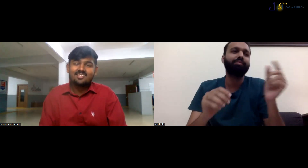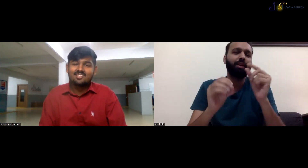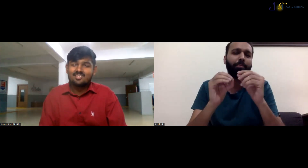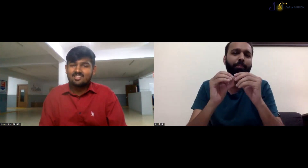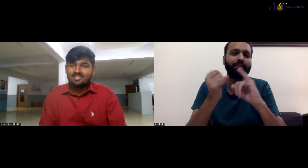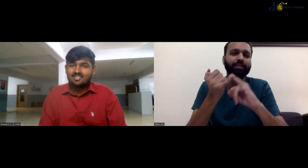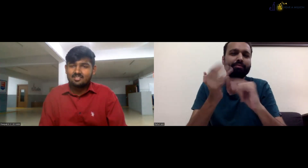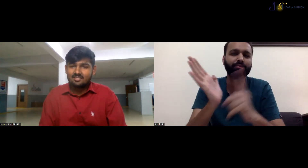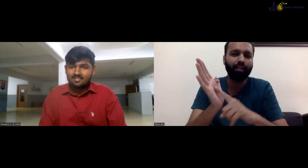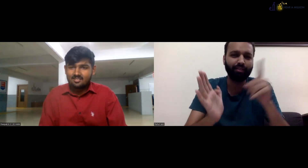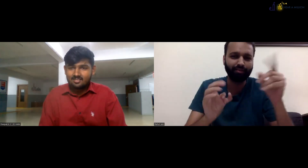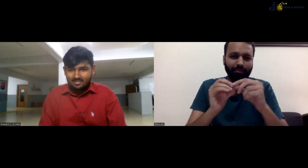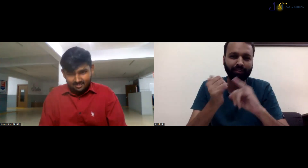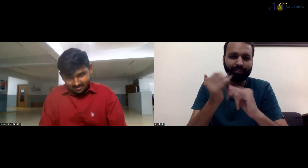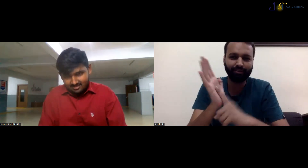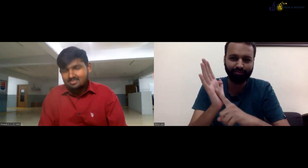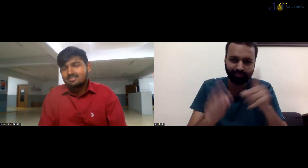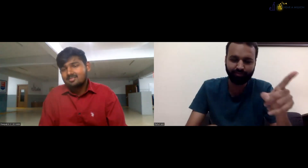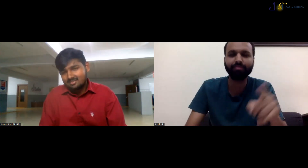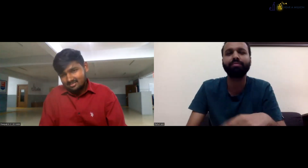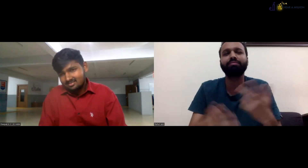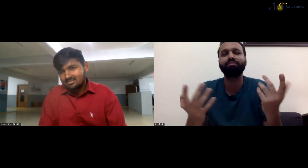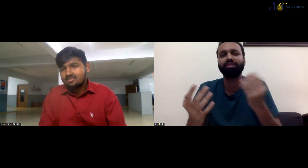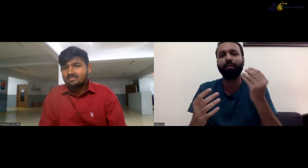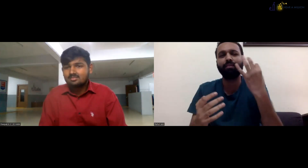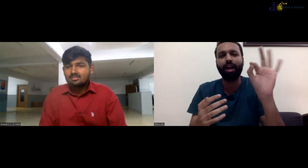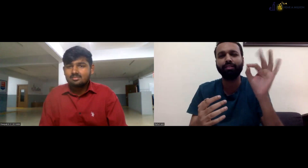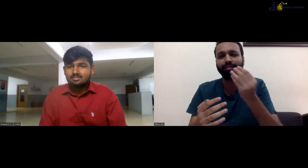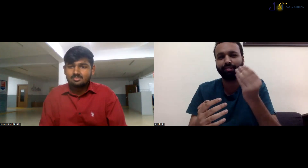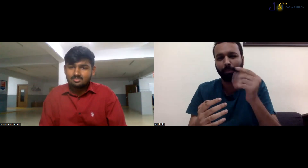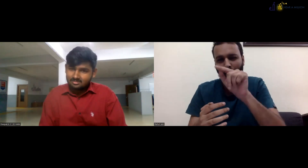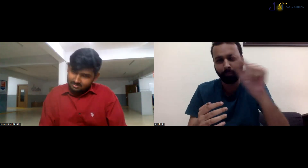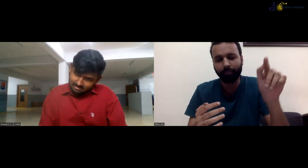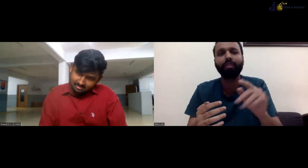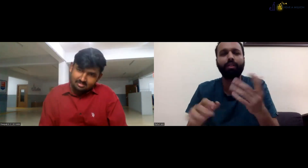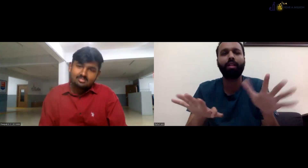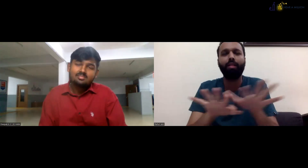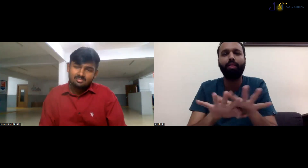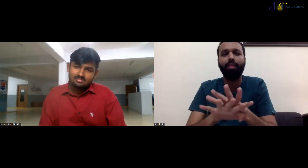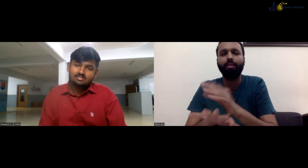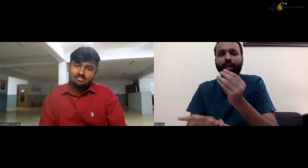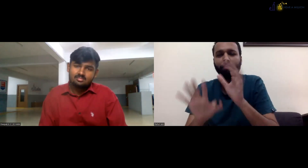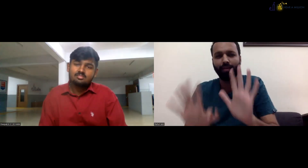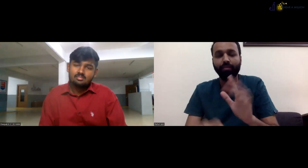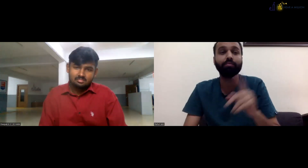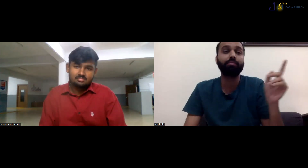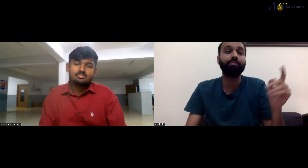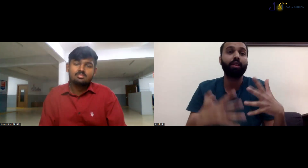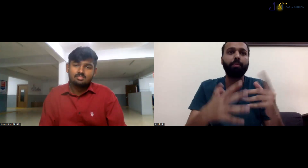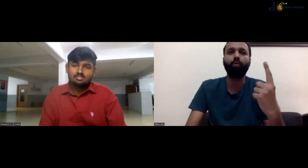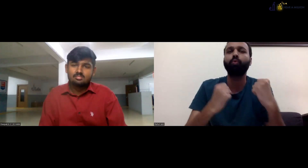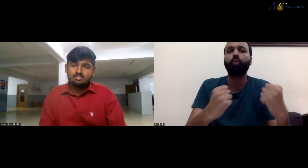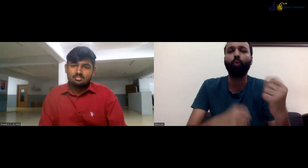that people in Australia or people in UK using DSL, there is overlap even in France of international